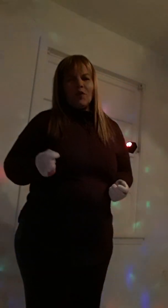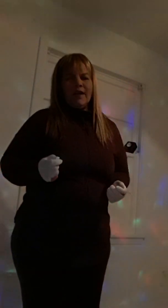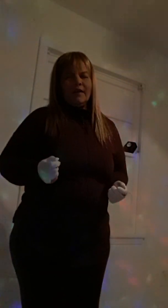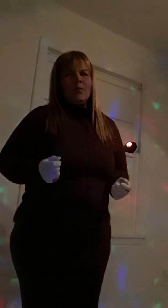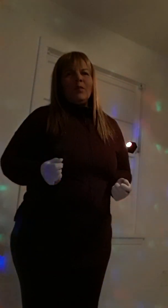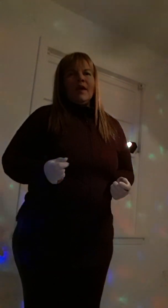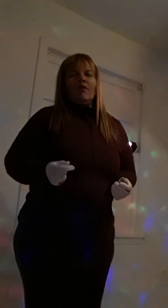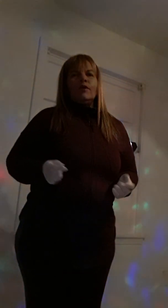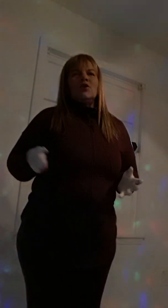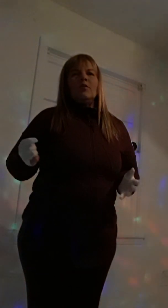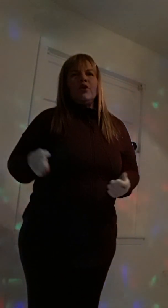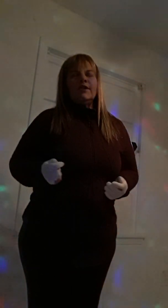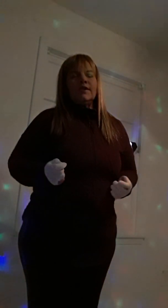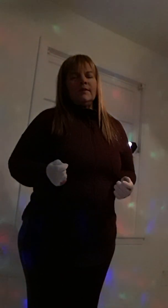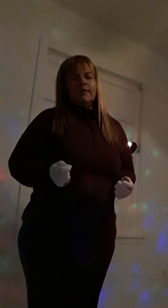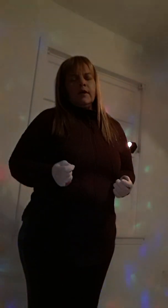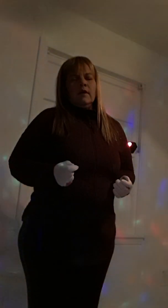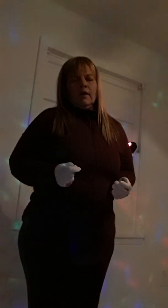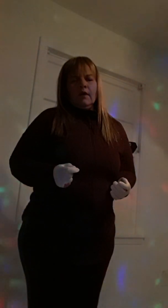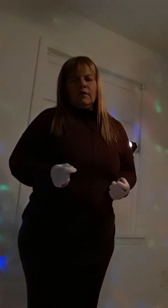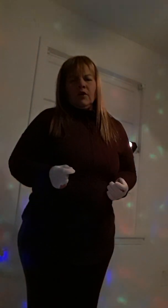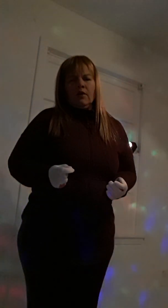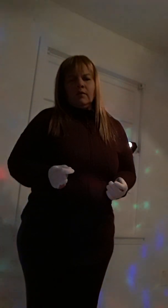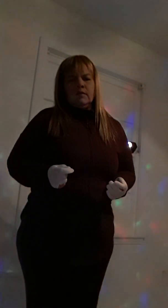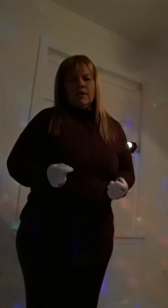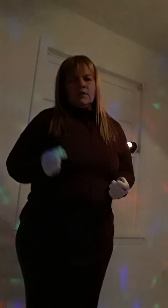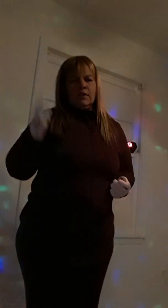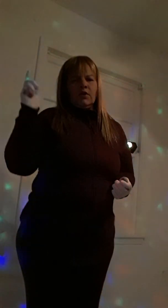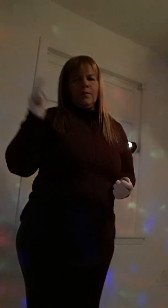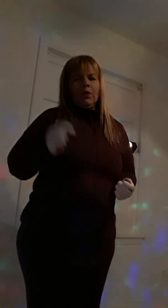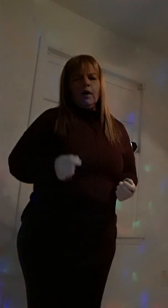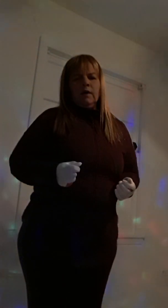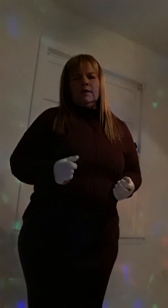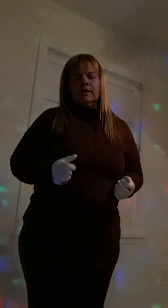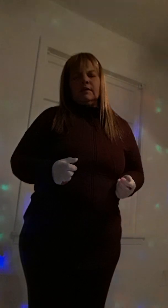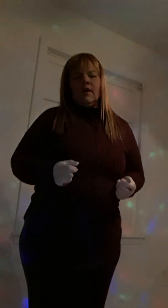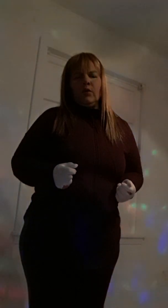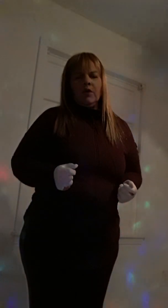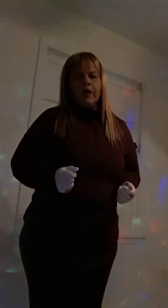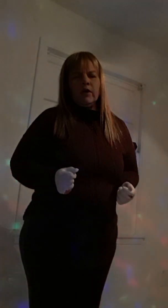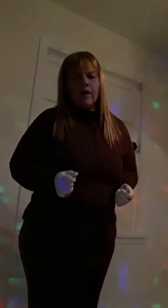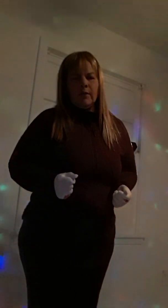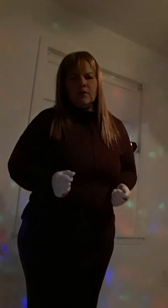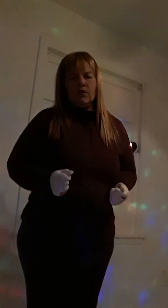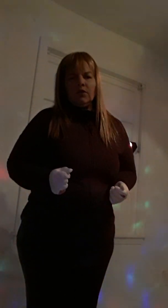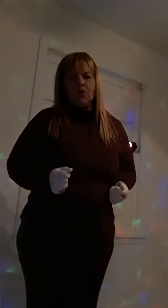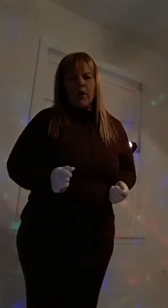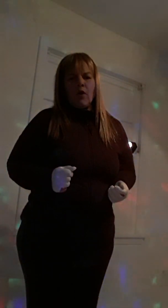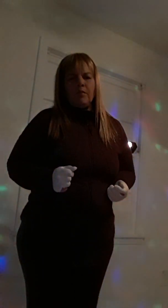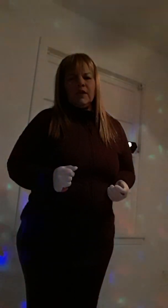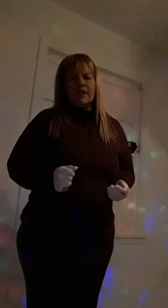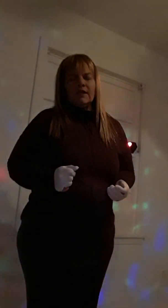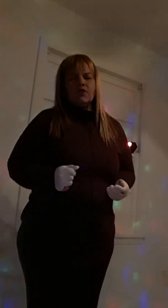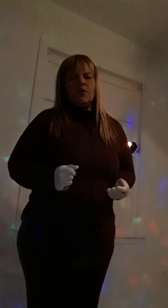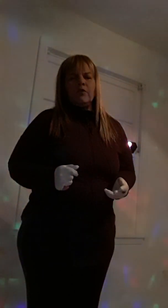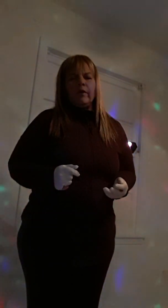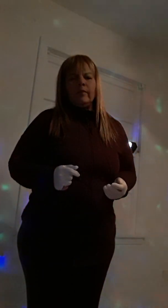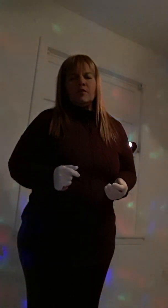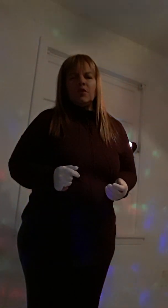right? For some reason, you know, it's up to God that we were not able to accomplish some of them some